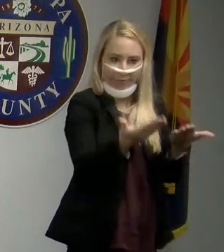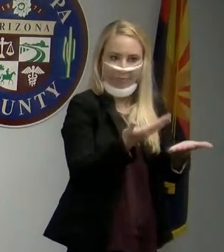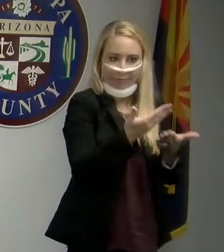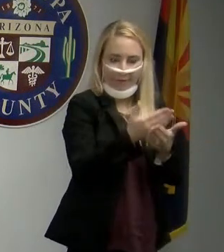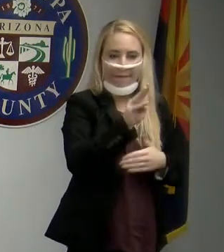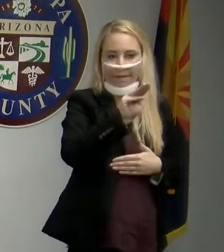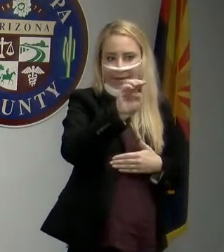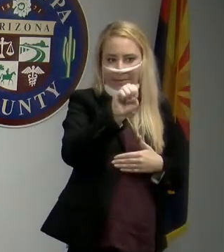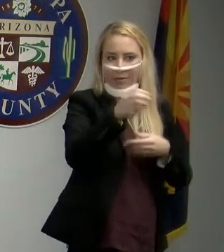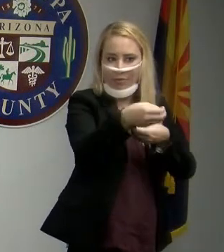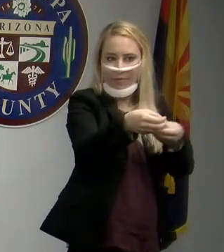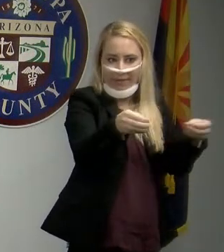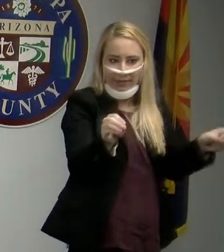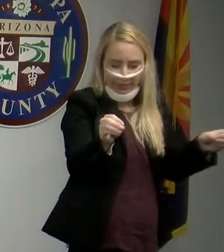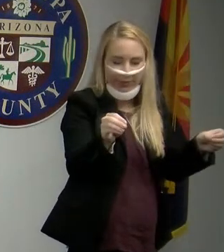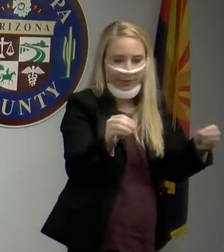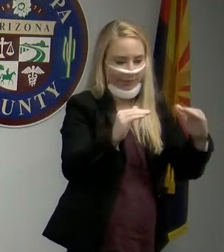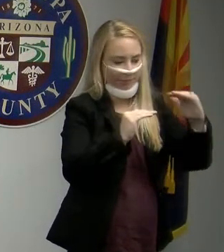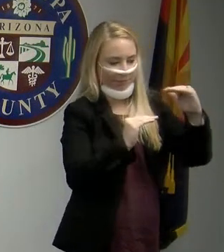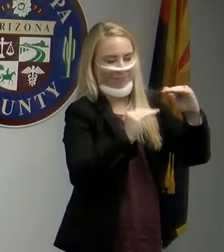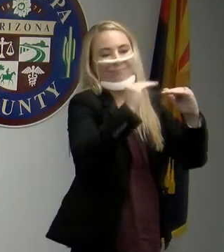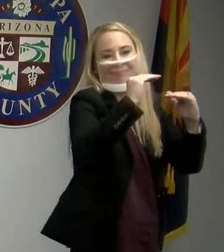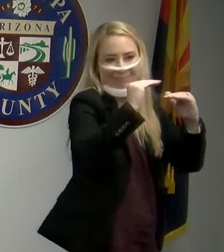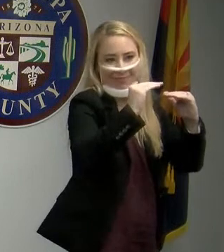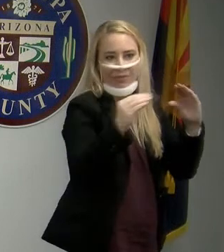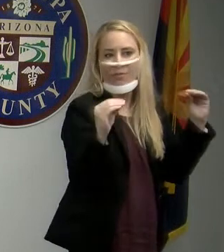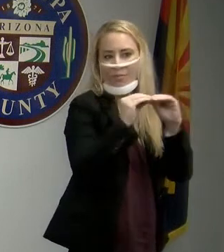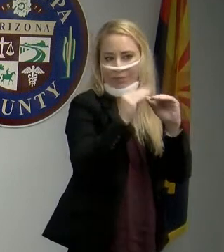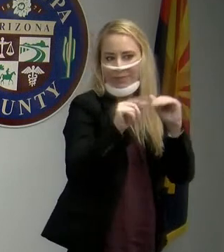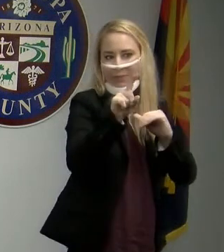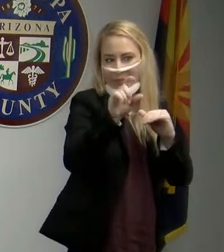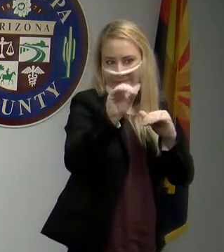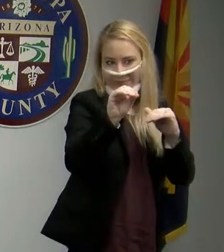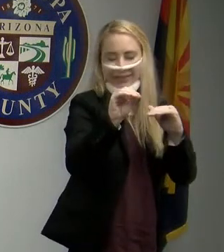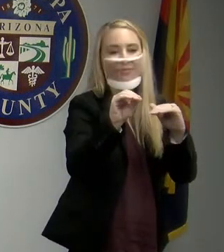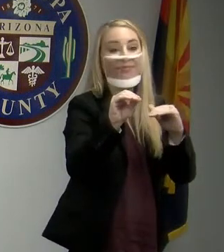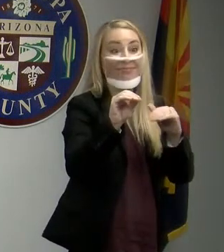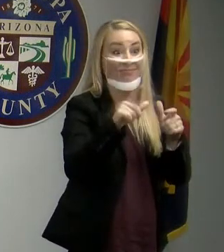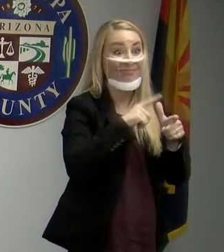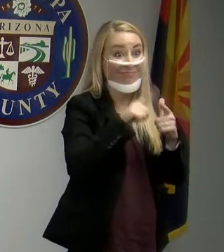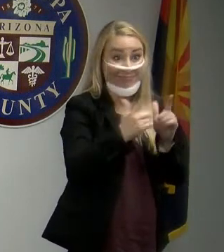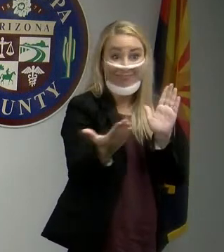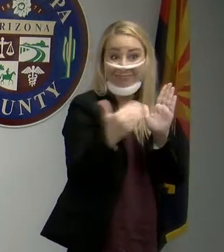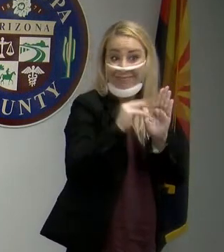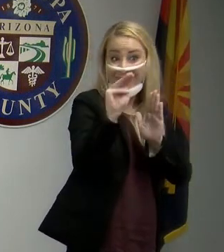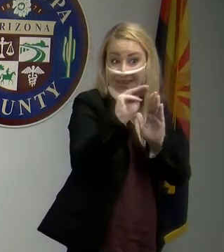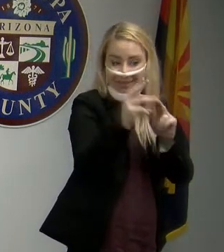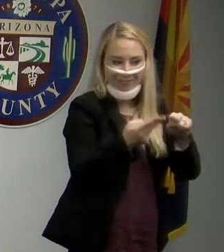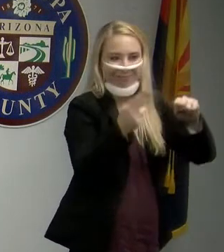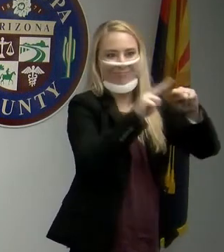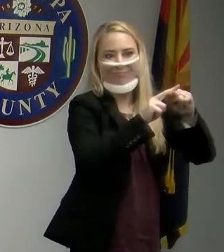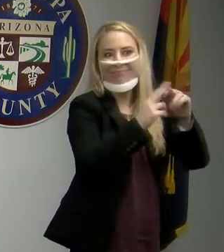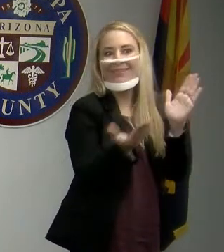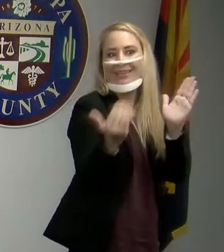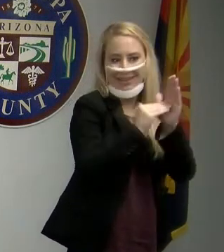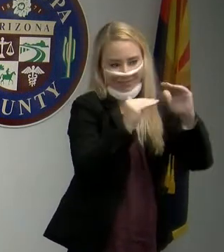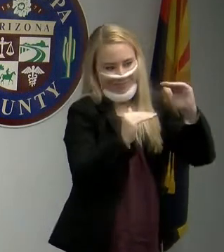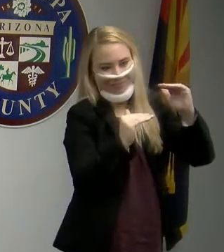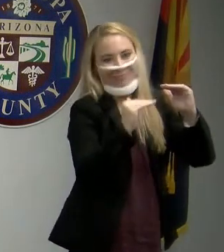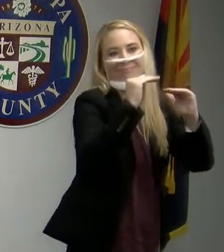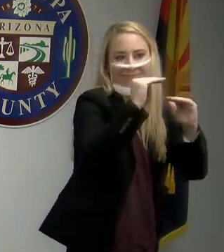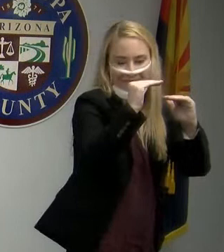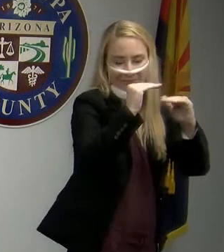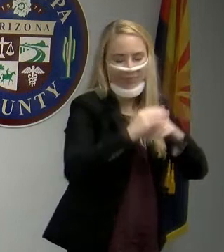that 150 threshold. And then by Monday, it went up again. So I was asked yesterday about this, and